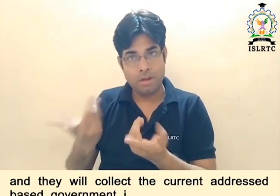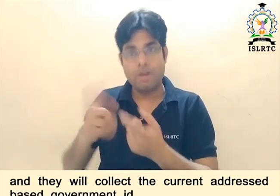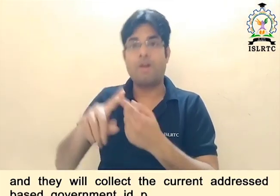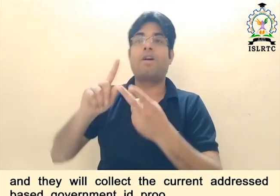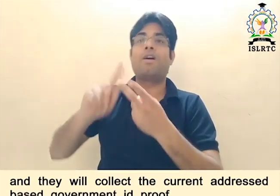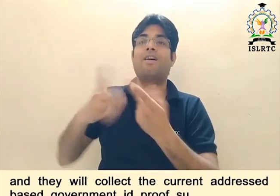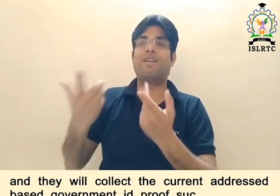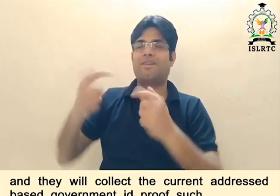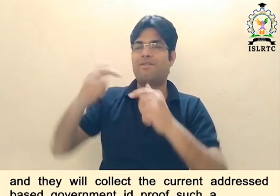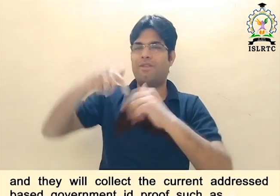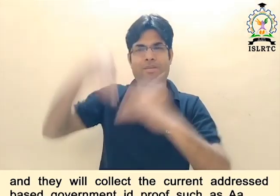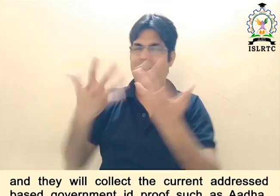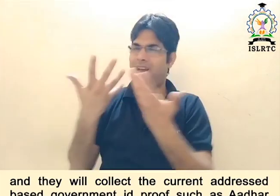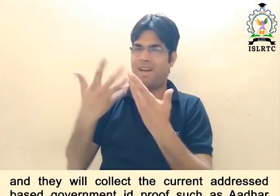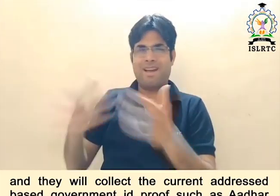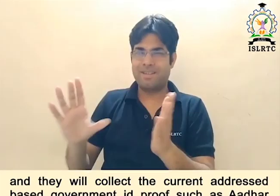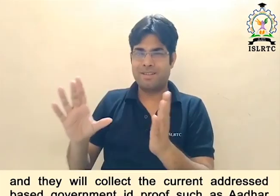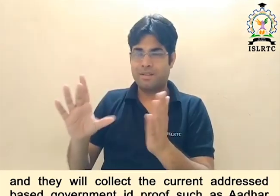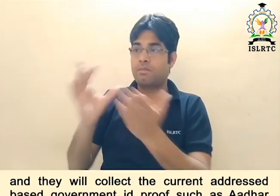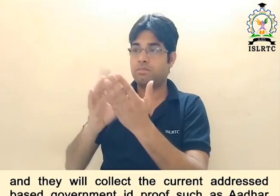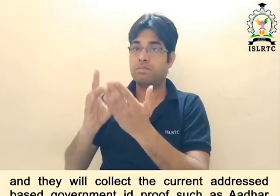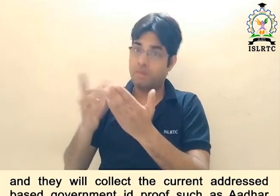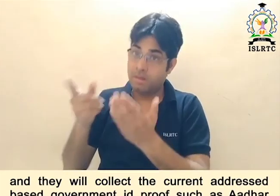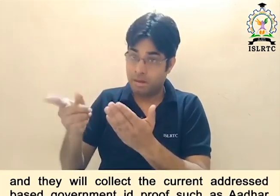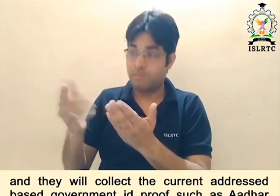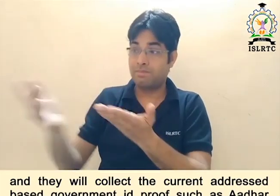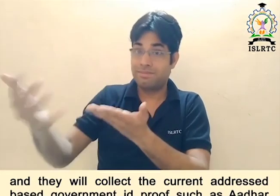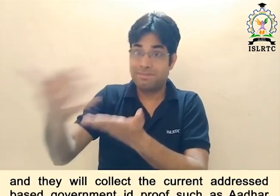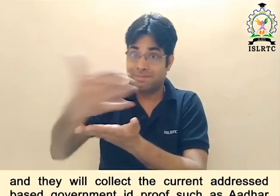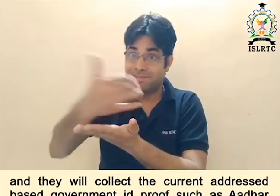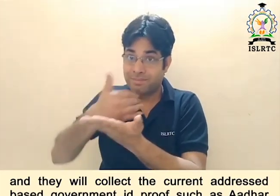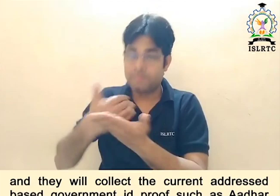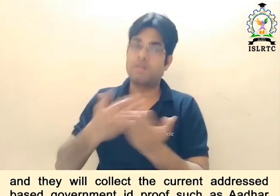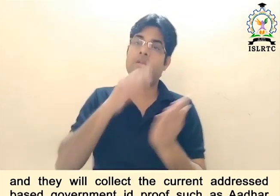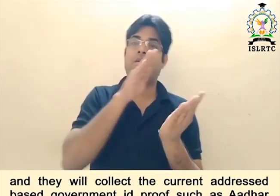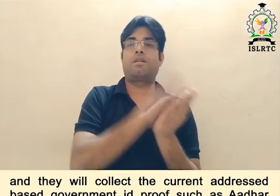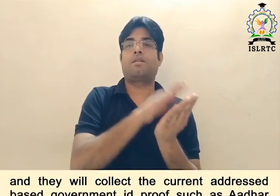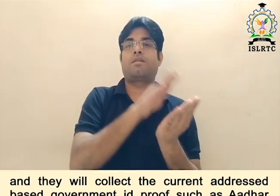proof such as Aadhaar or voter ID during the sample collection.